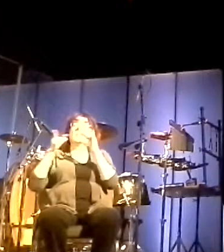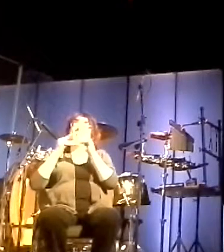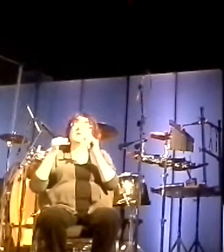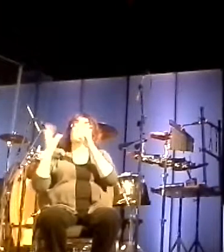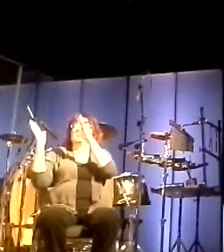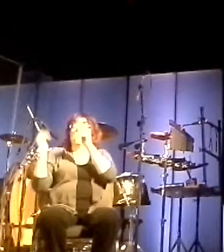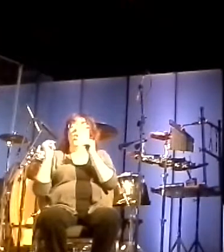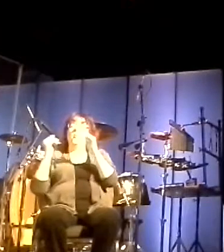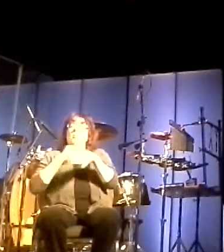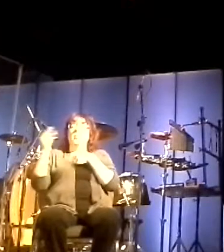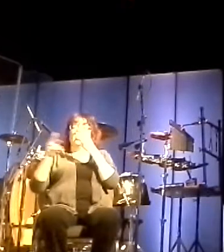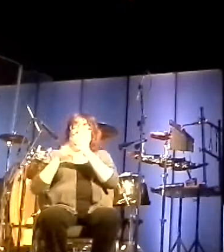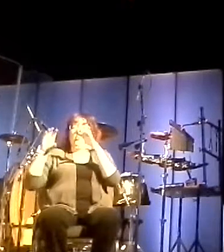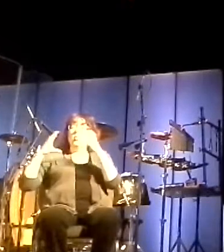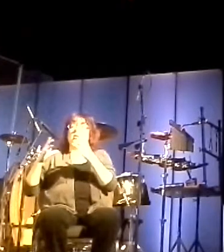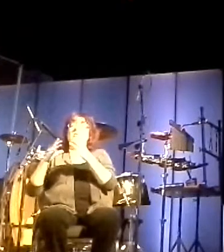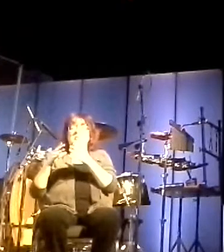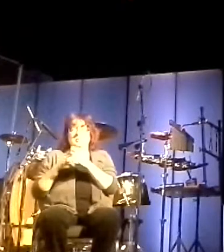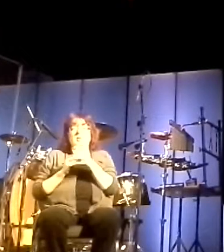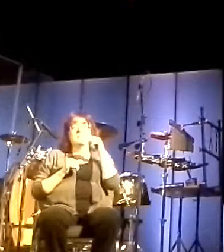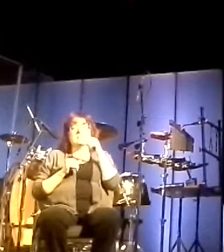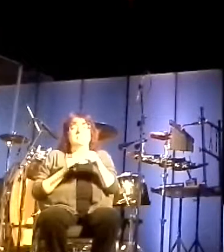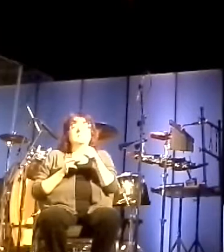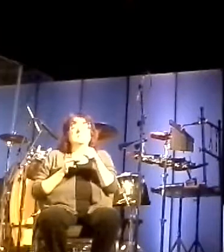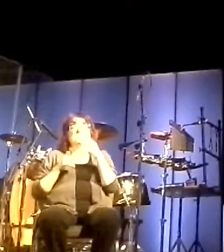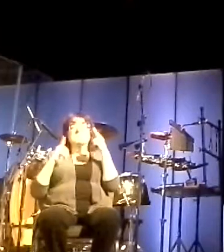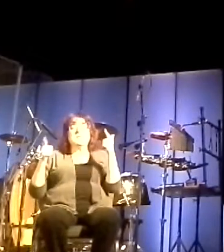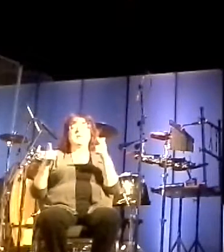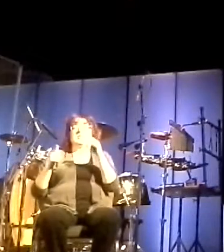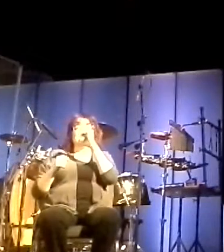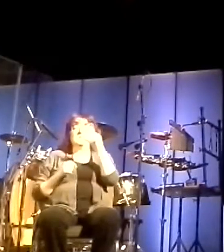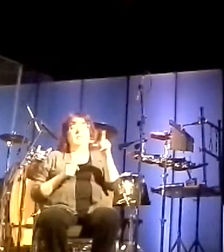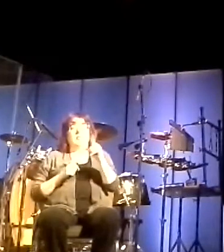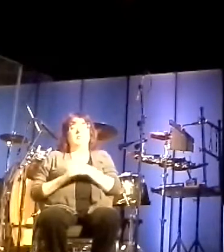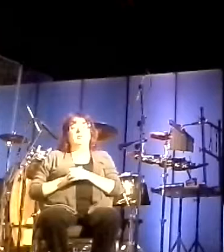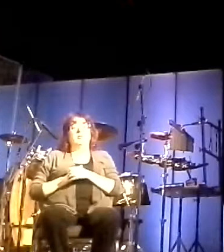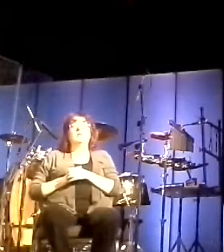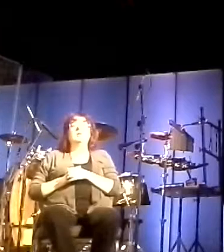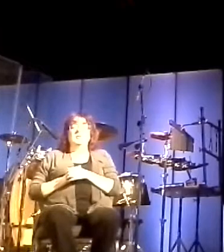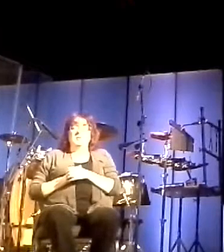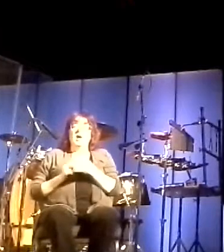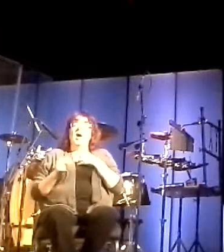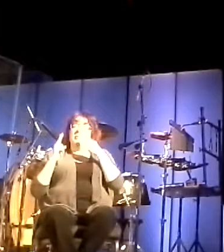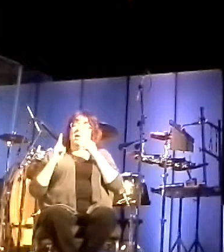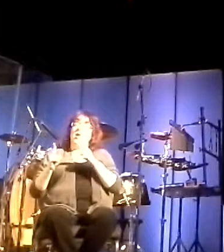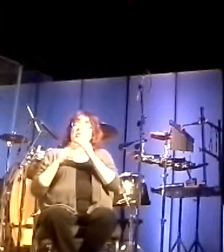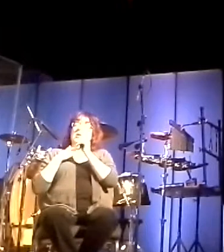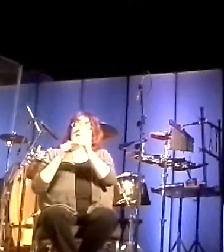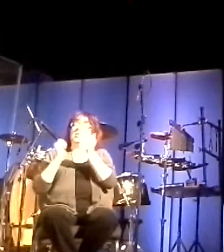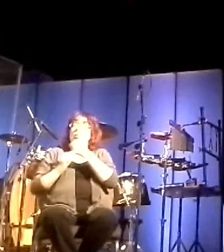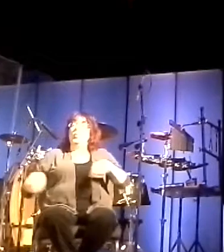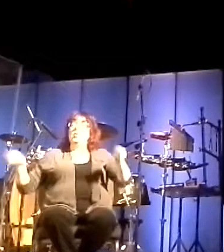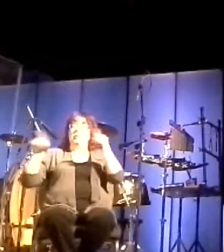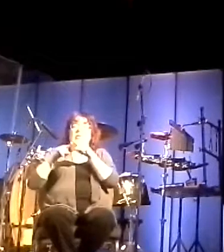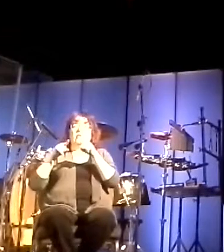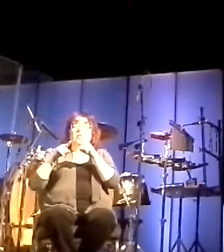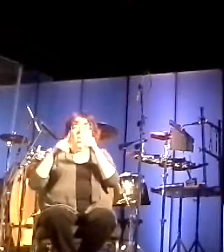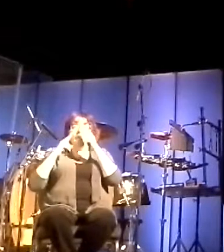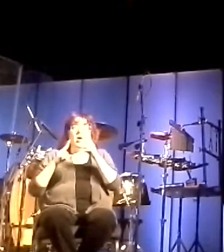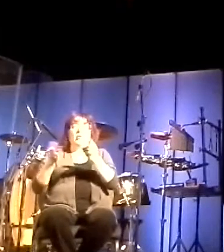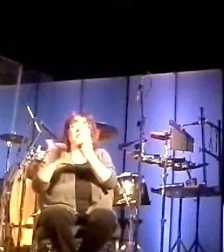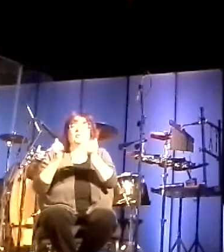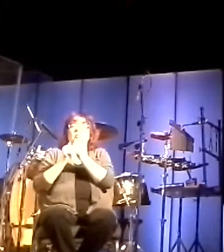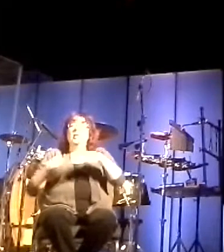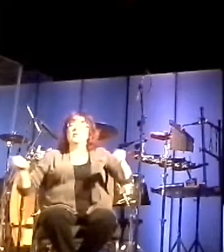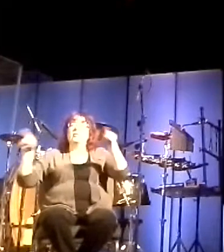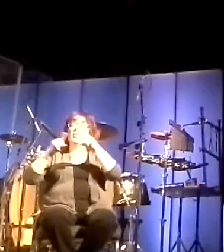the hope of the world. Amen? This is the biggest deal there is. And I am honored to lead with you. I am honored to serve with